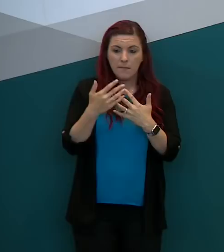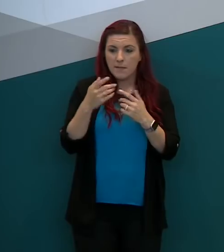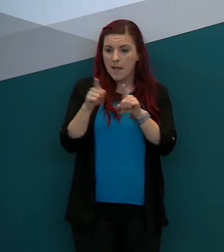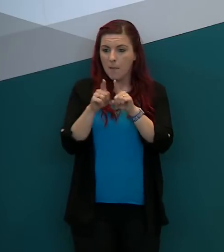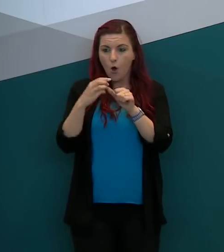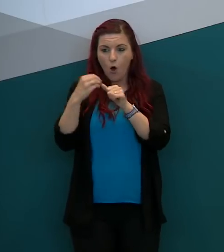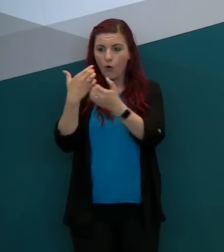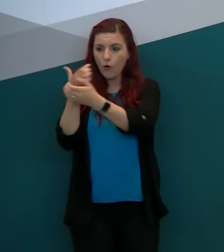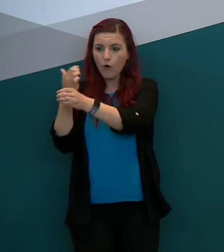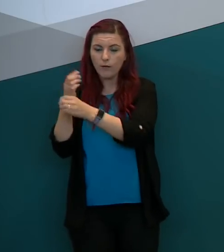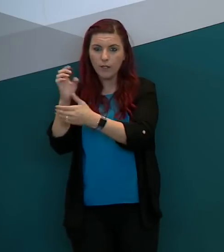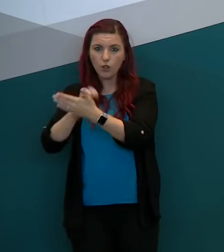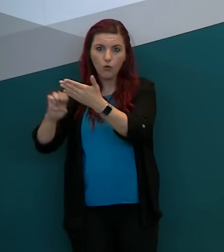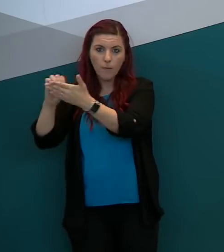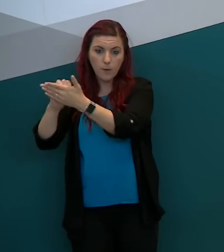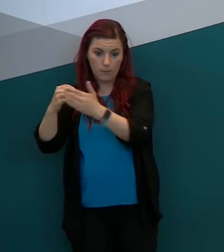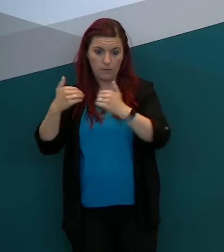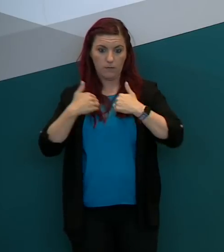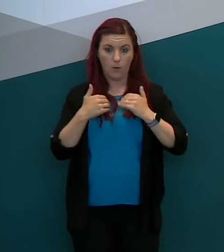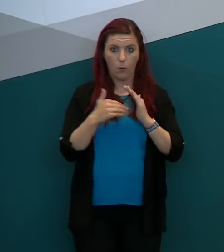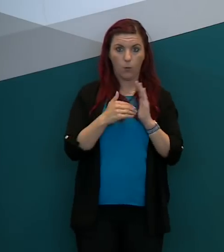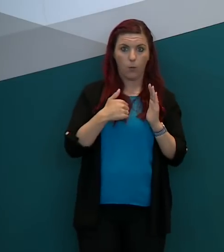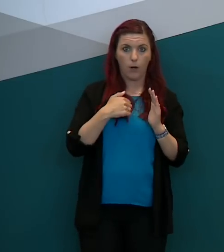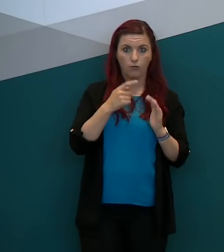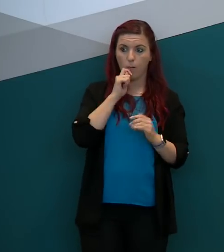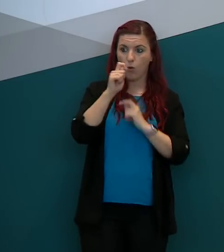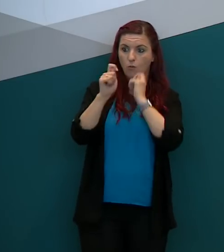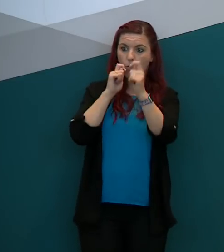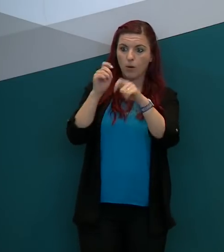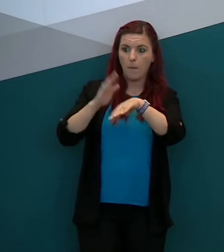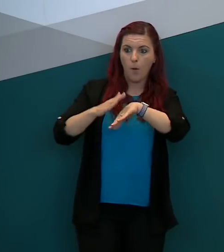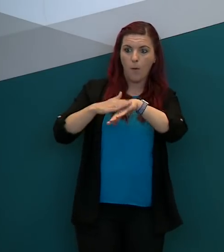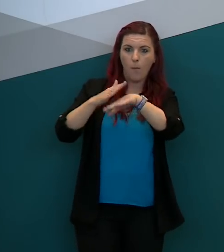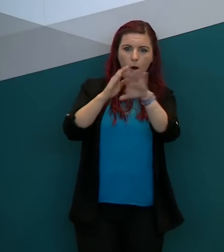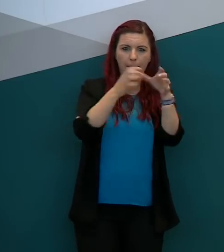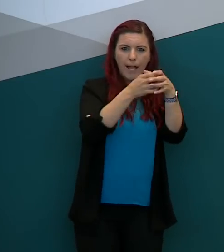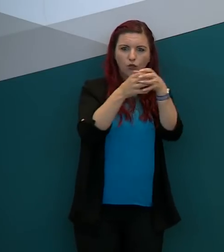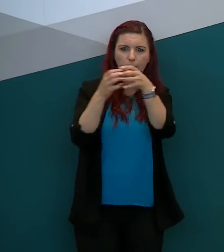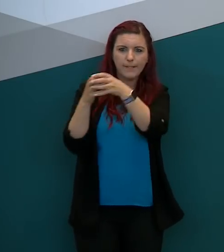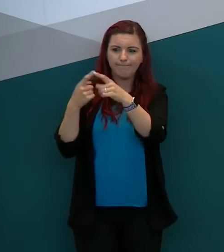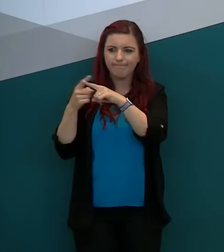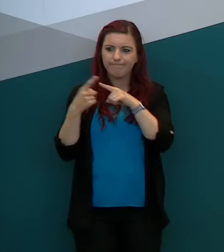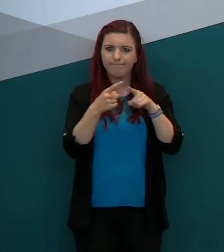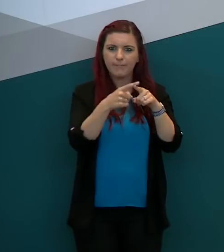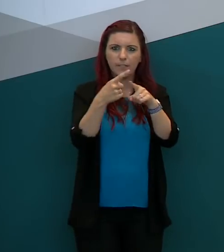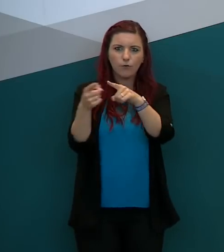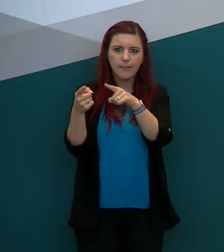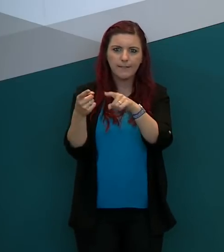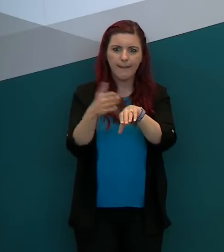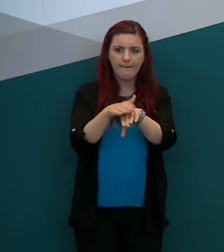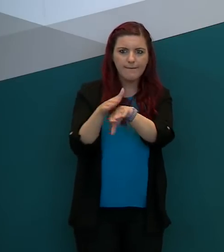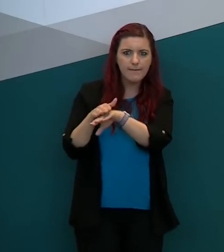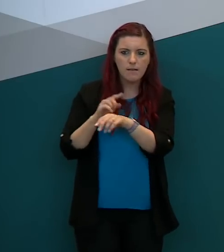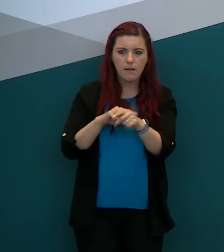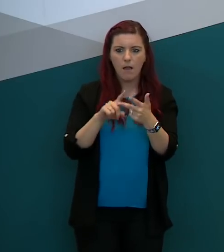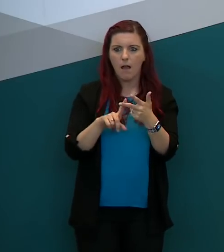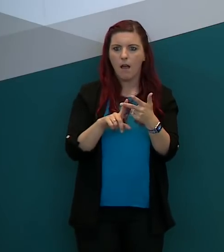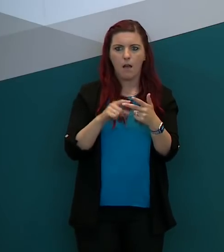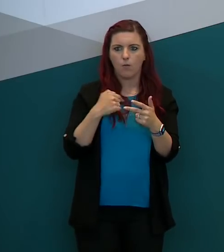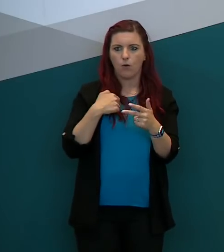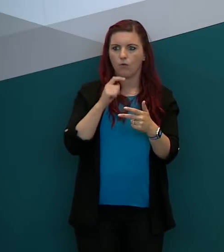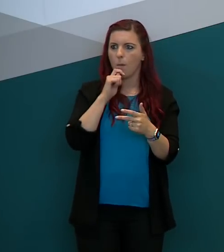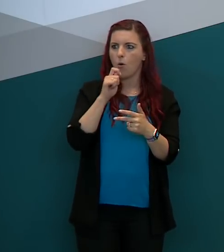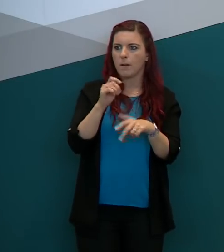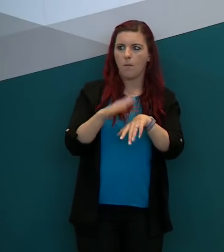Europe, in spite of the fact that we're reporting much more in the way of categories, we think much more in the way of